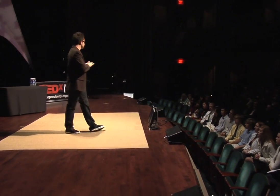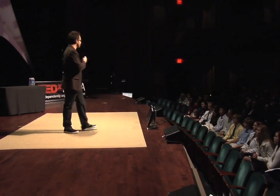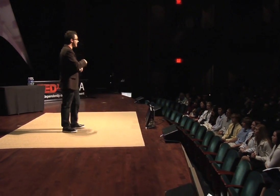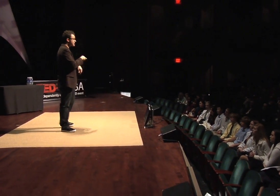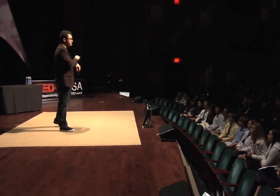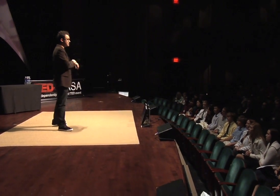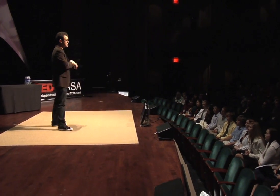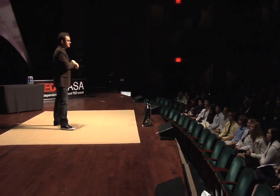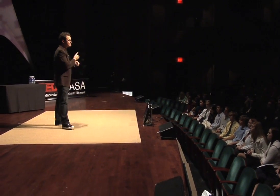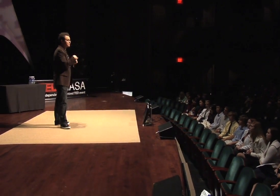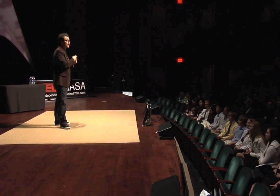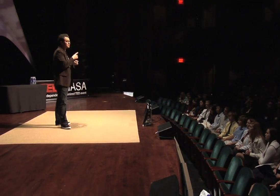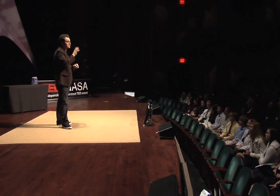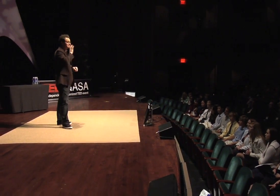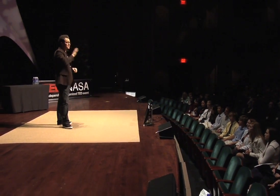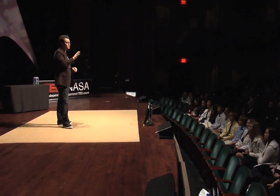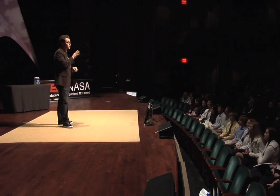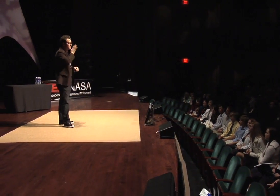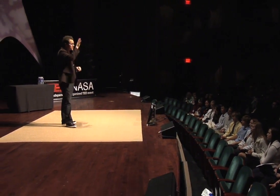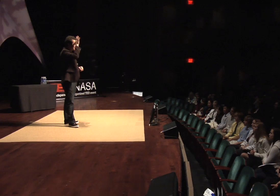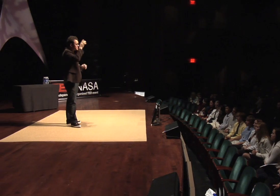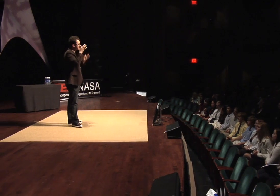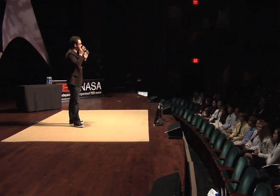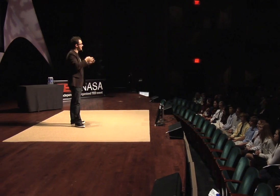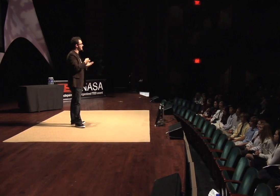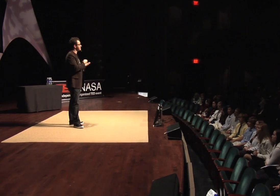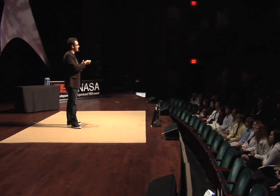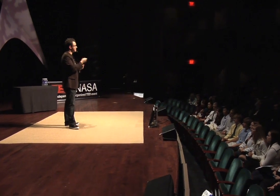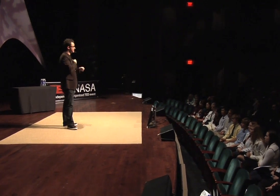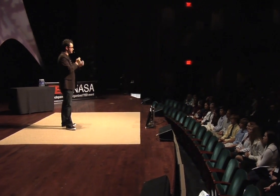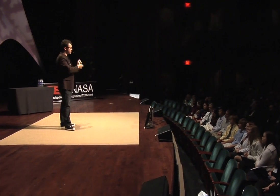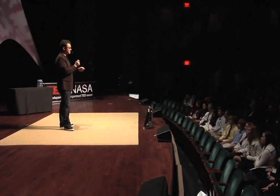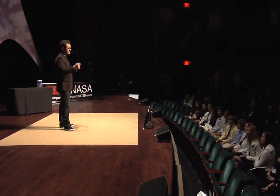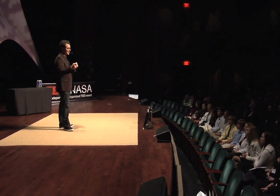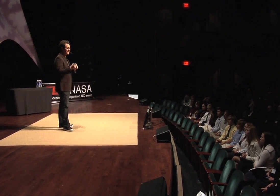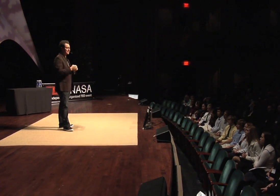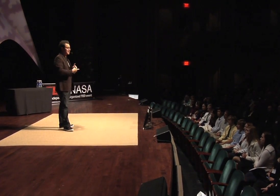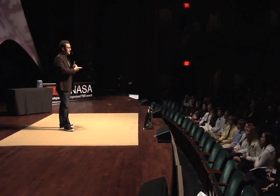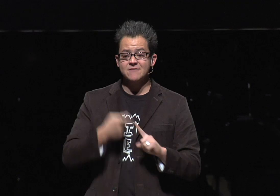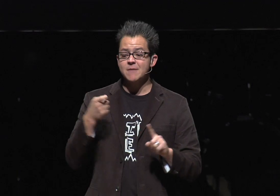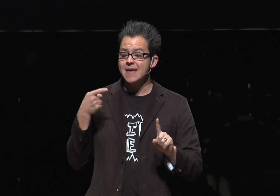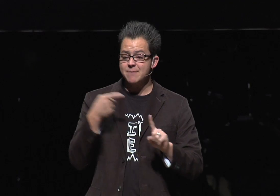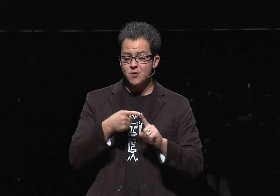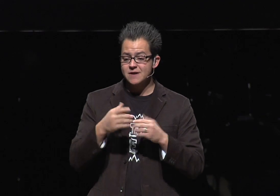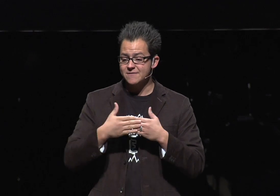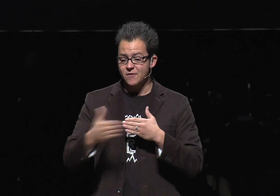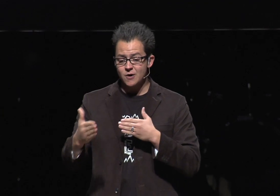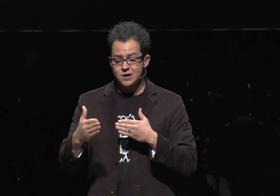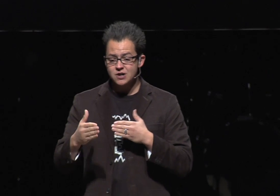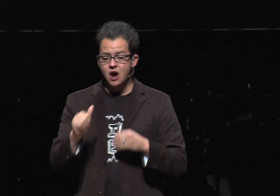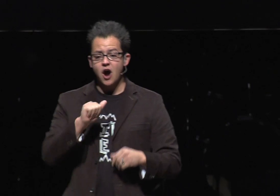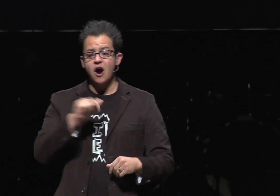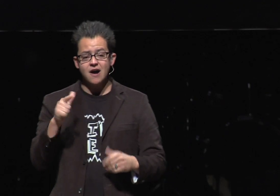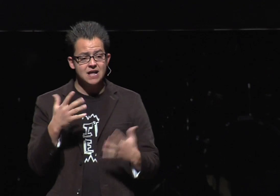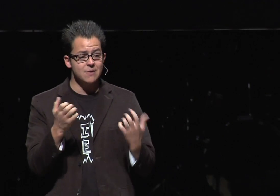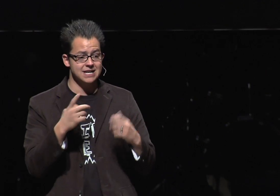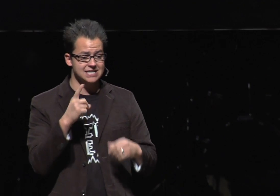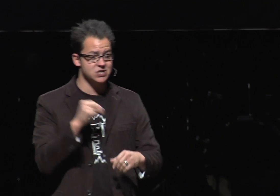So naturally, when I was 5 years old, my parents decided to buy me a drum set. And from that point forward, all I wanted to do